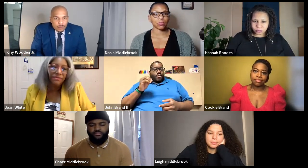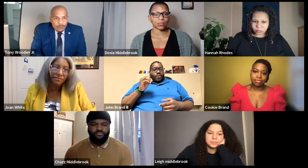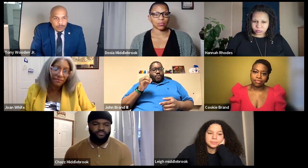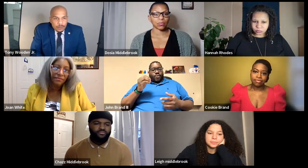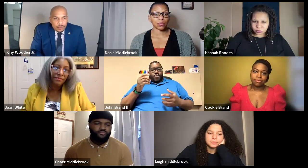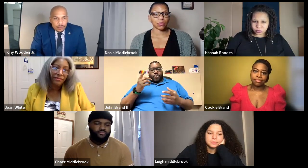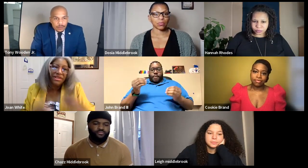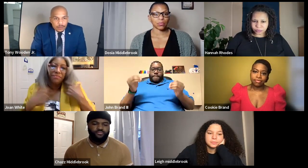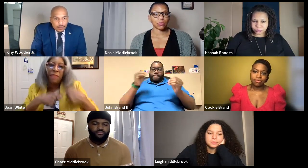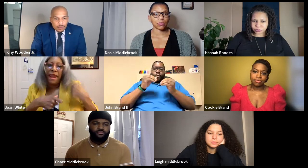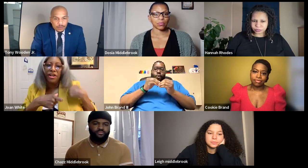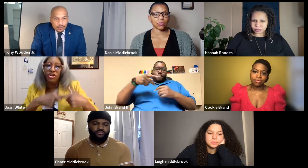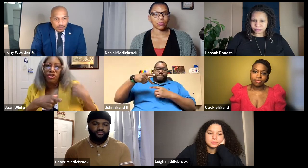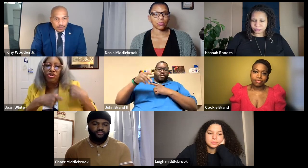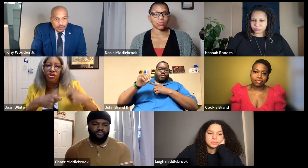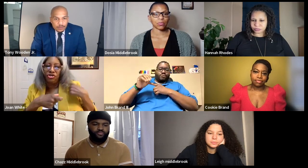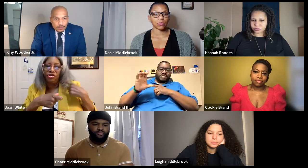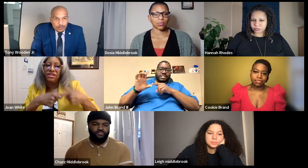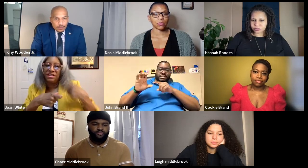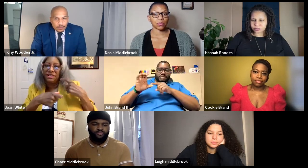families and all sorts of